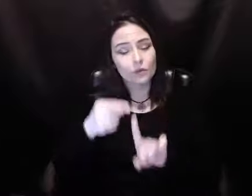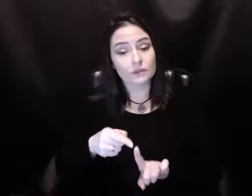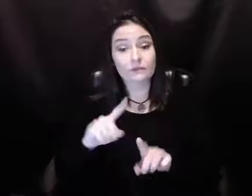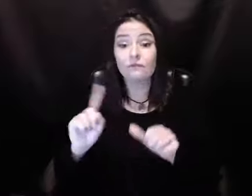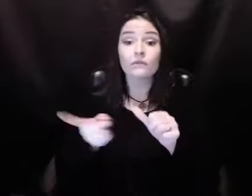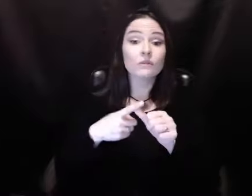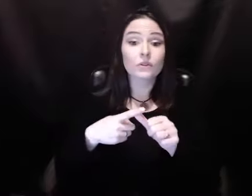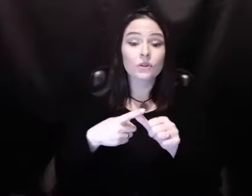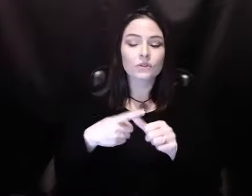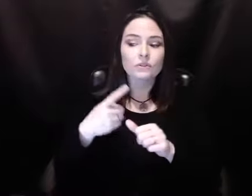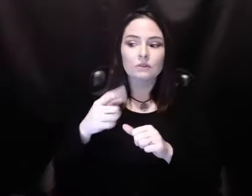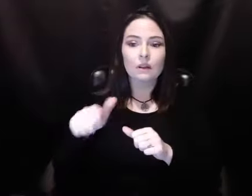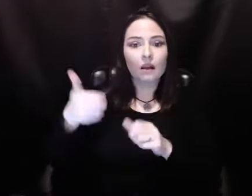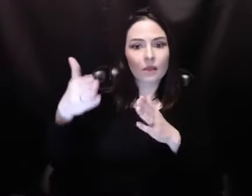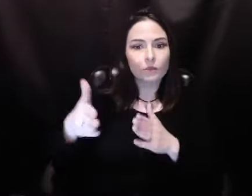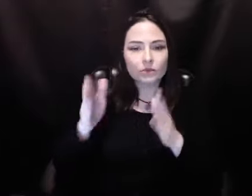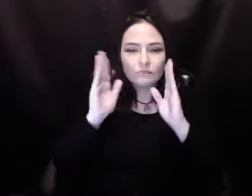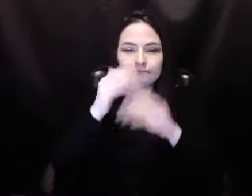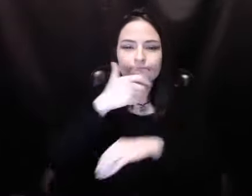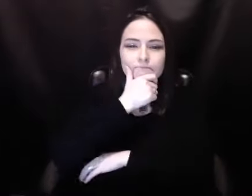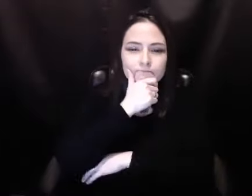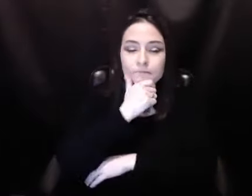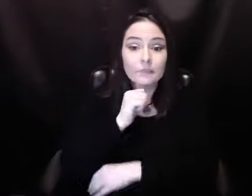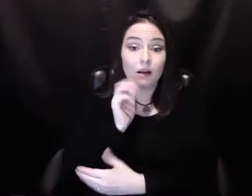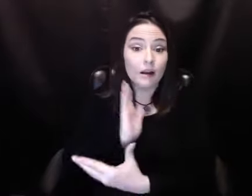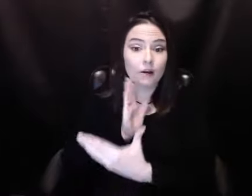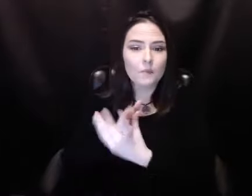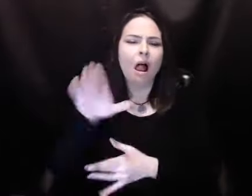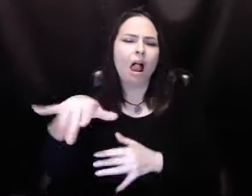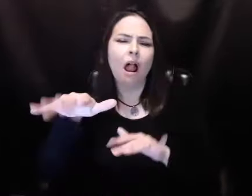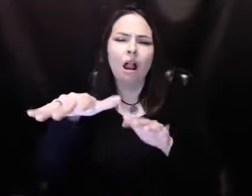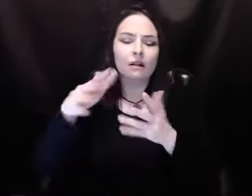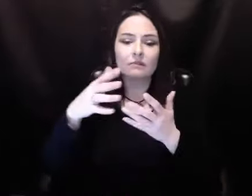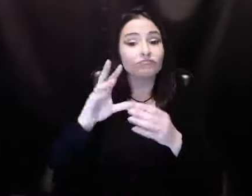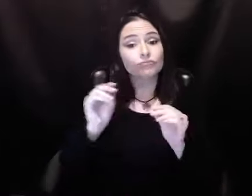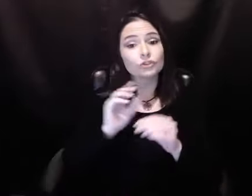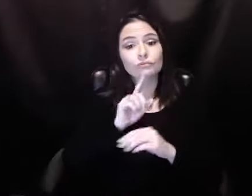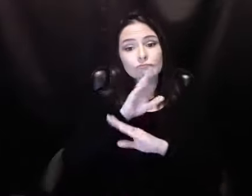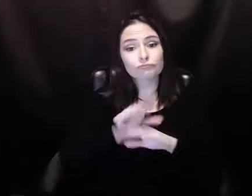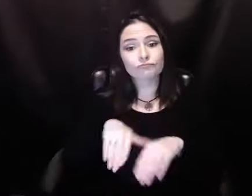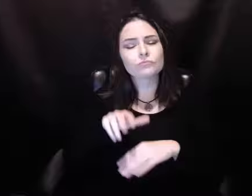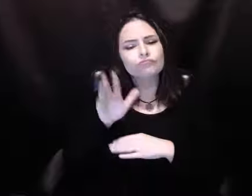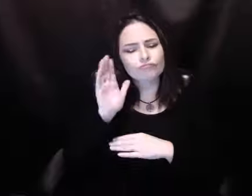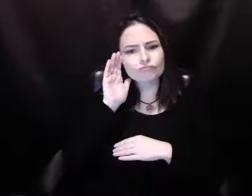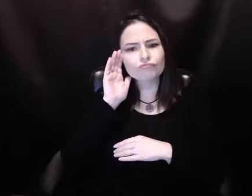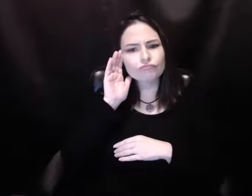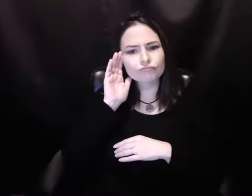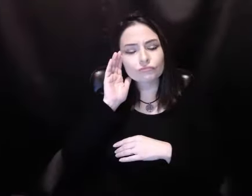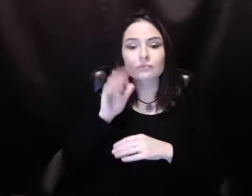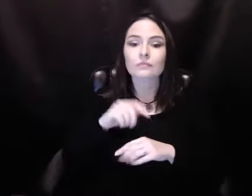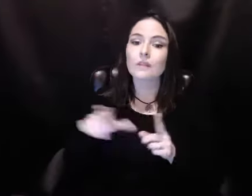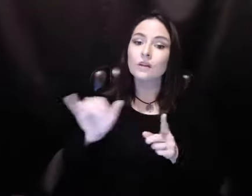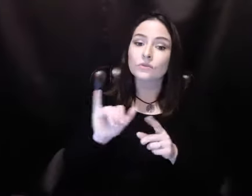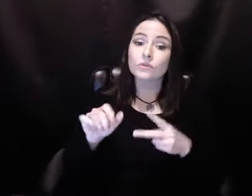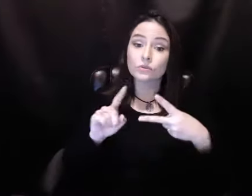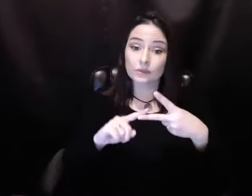they? I picked up the phone and I communicated with a trusted member of Al-Anon. I explained what I needed